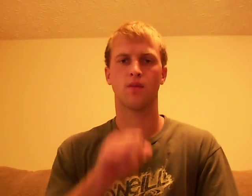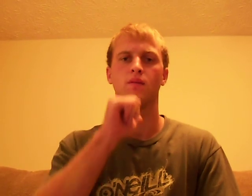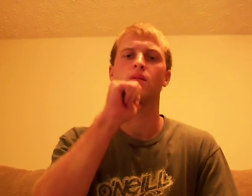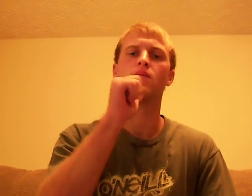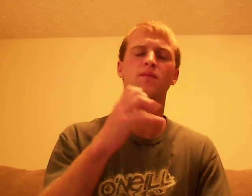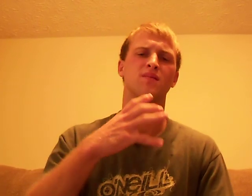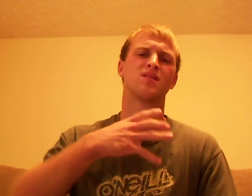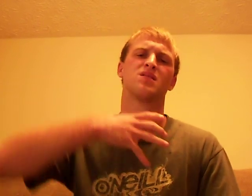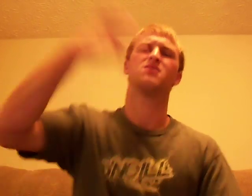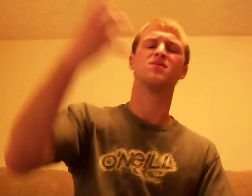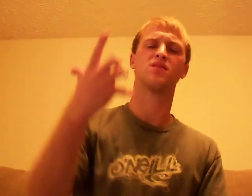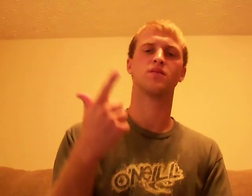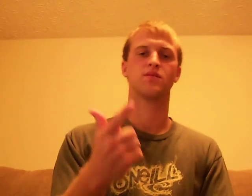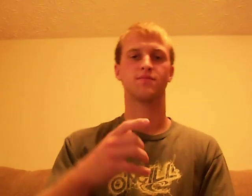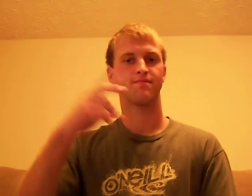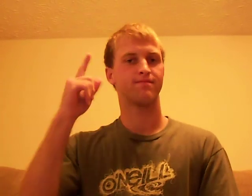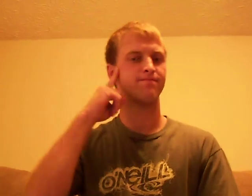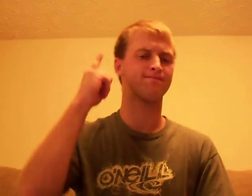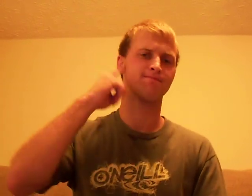It's not a cry that you hear at